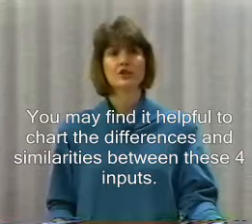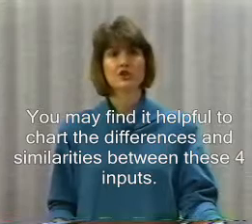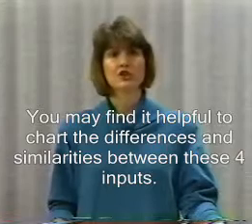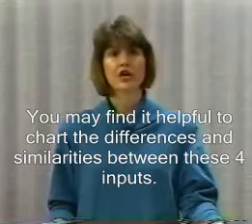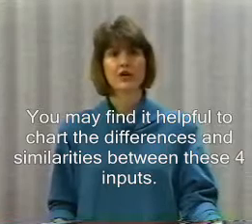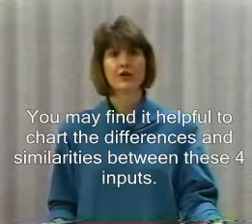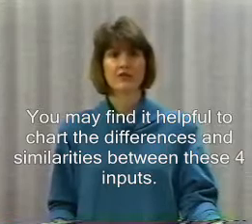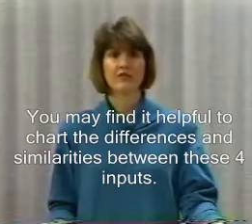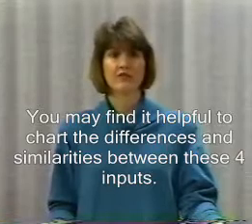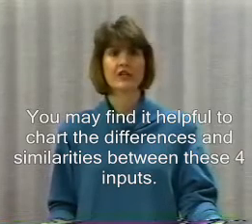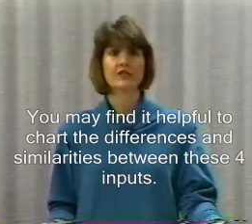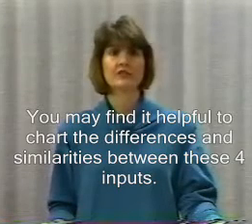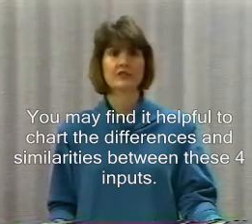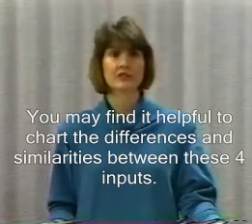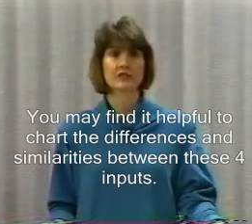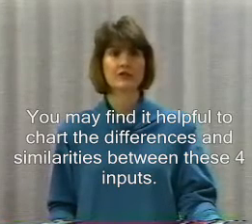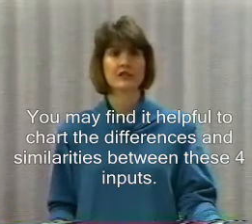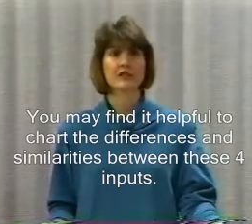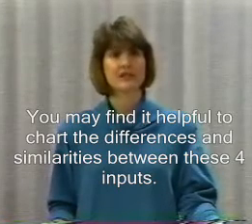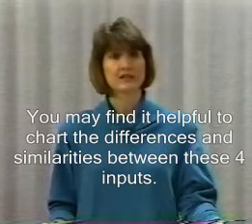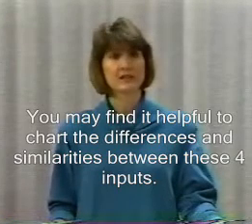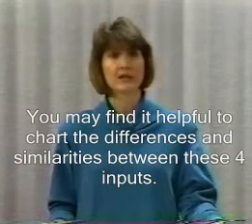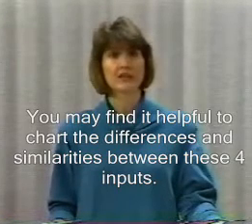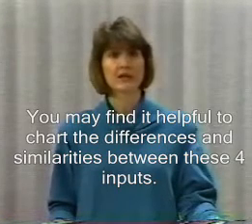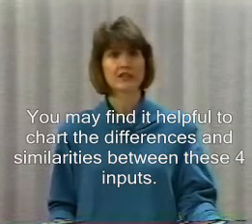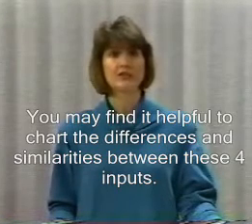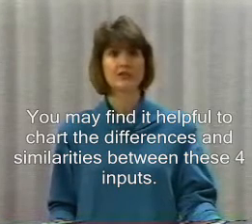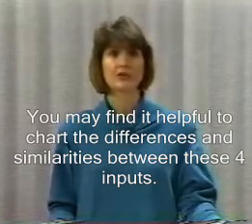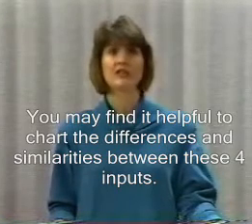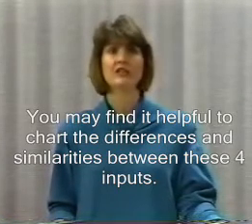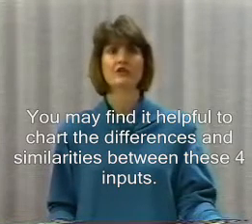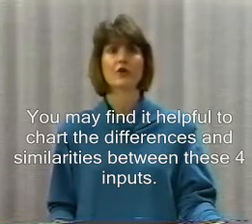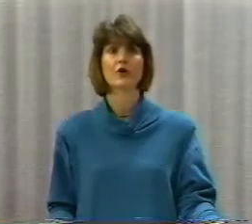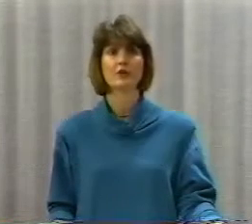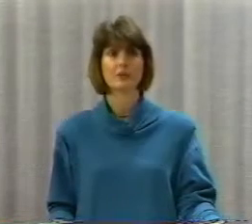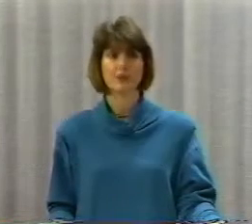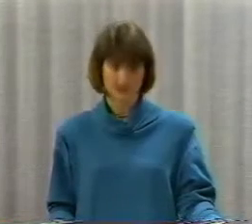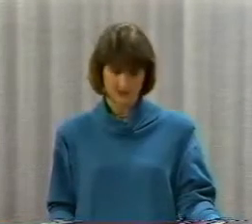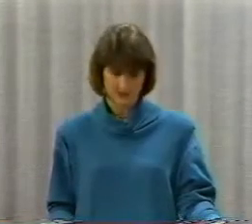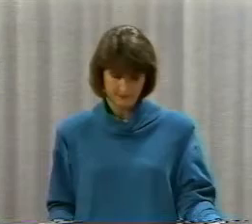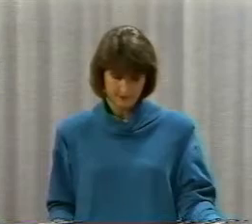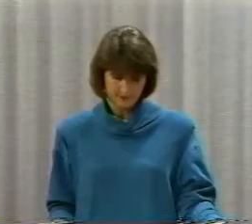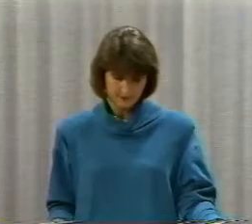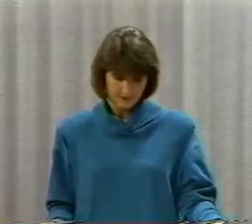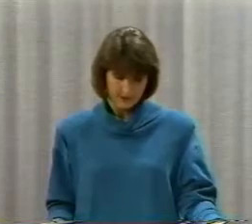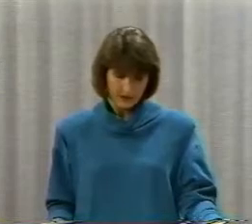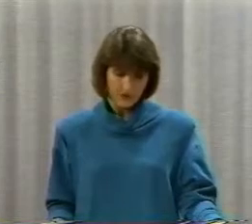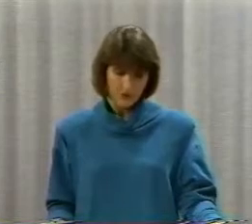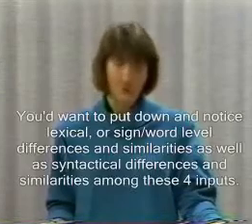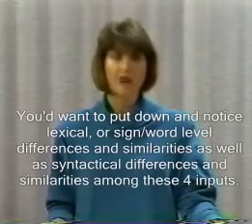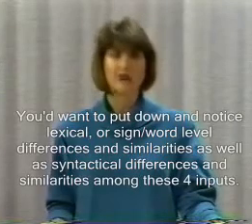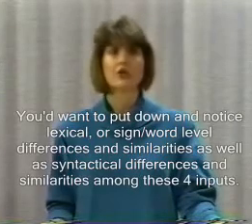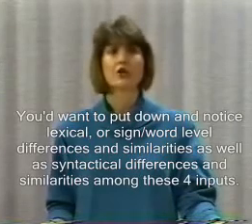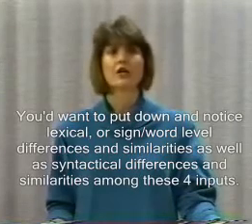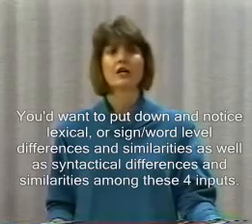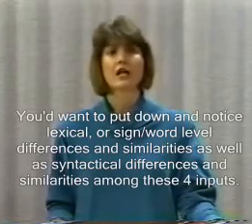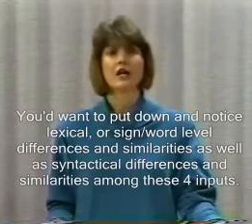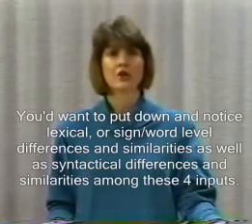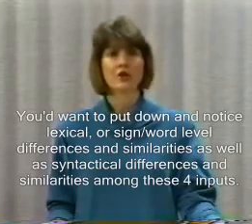to chart the various differences and similarities between these 4 inputs. You'd want to look and